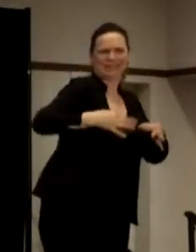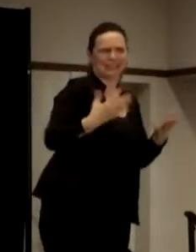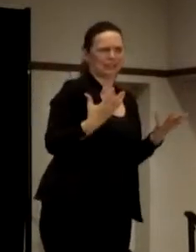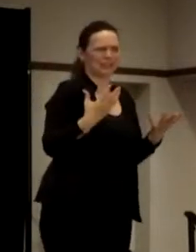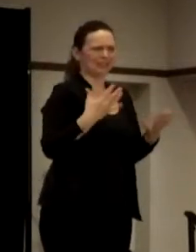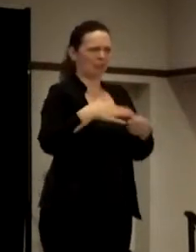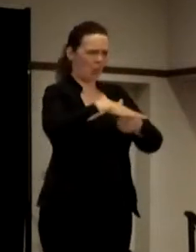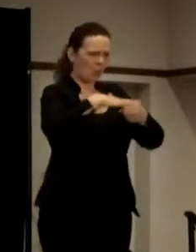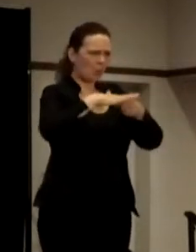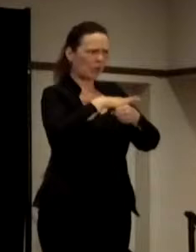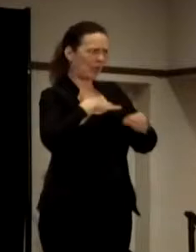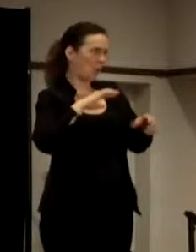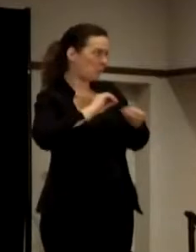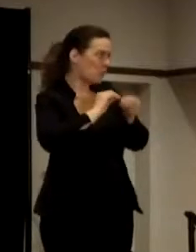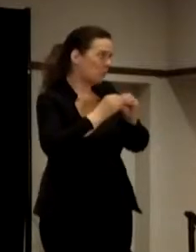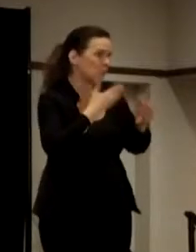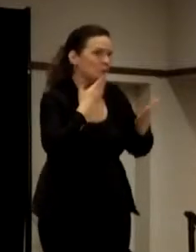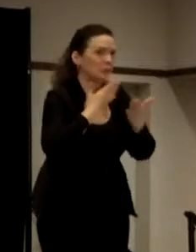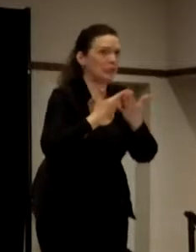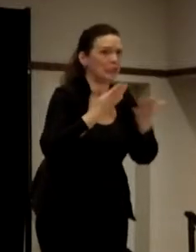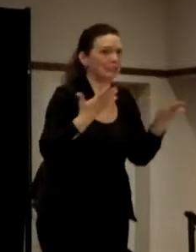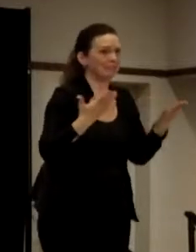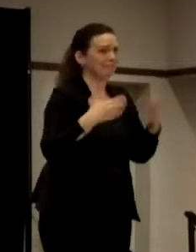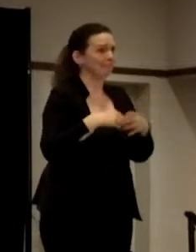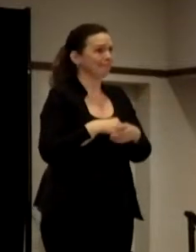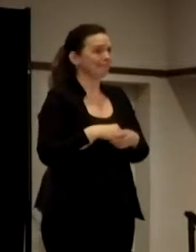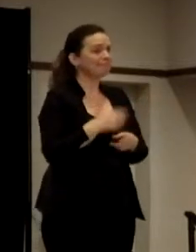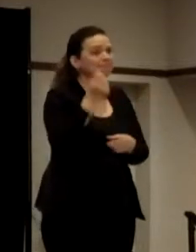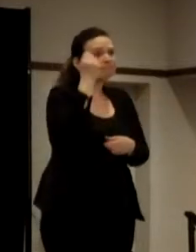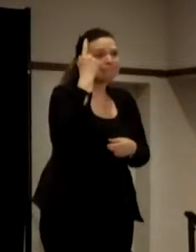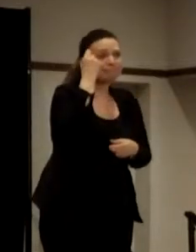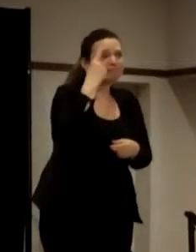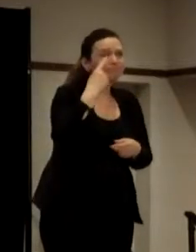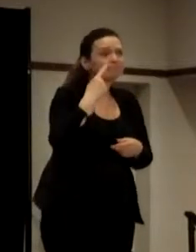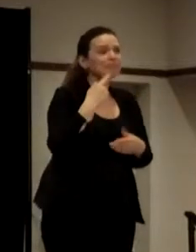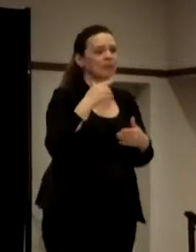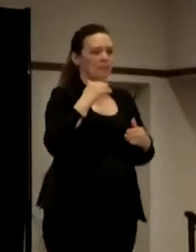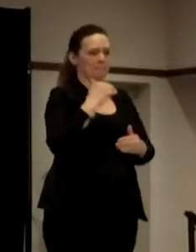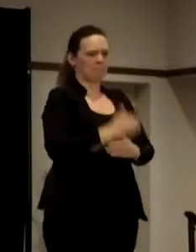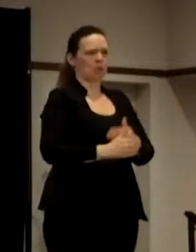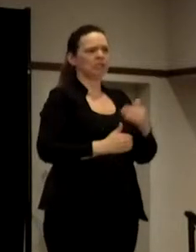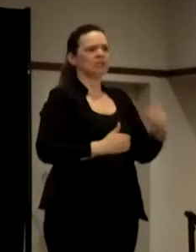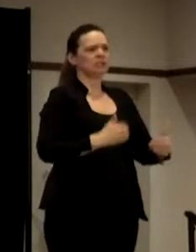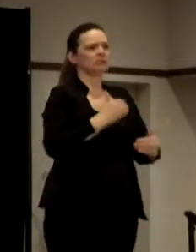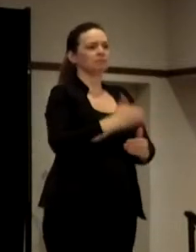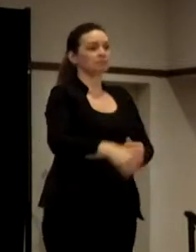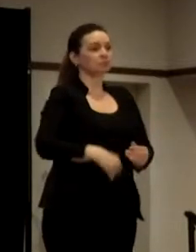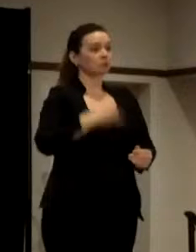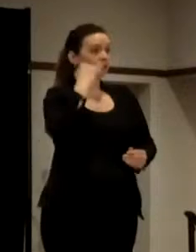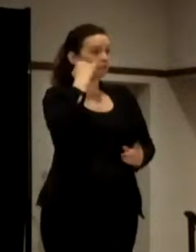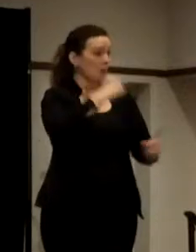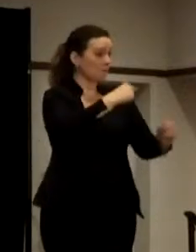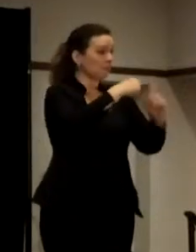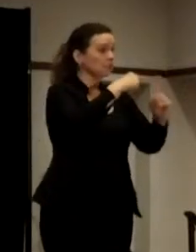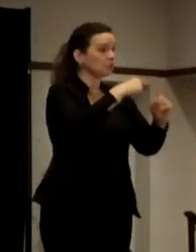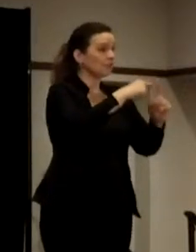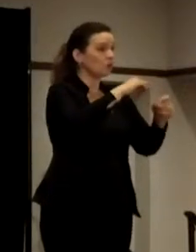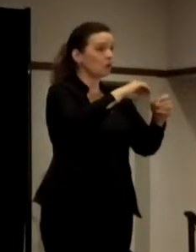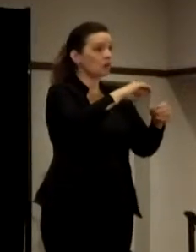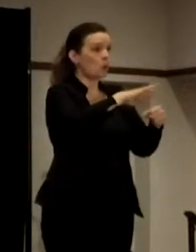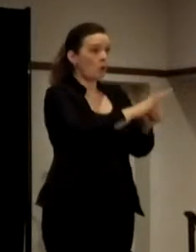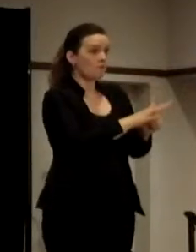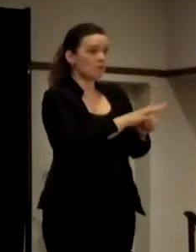Just so everybody understands the process. If there is a positive case and there is a policy that then drives